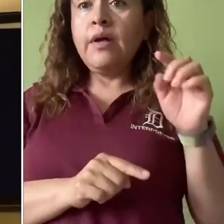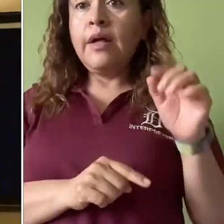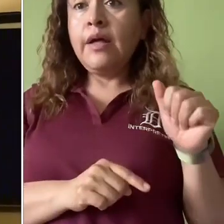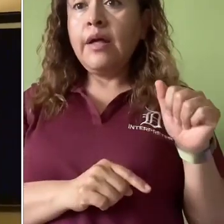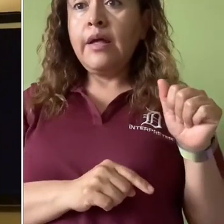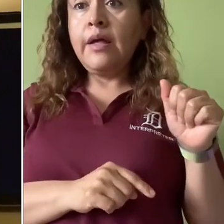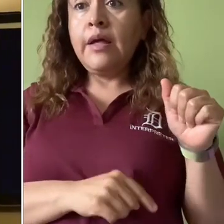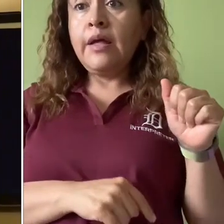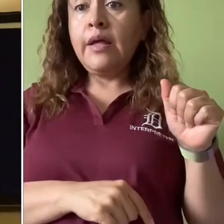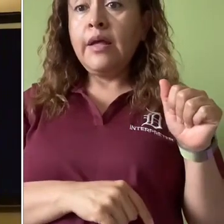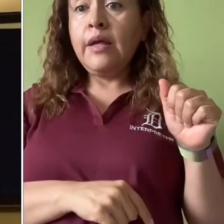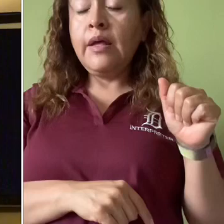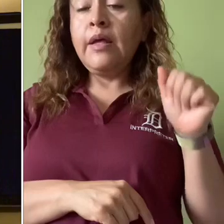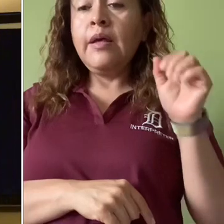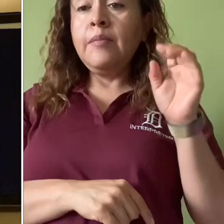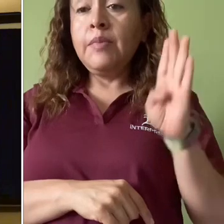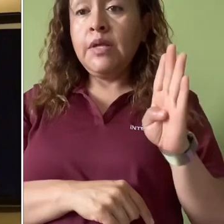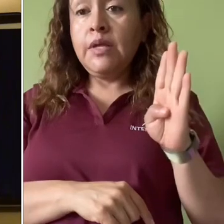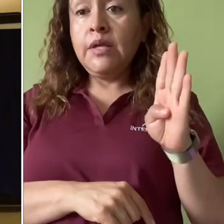we know triangle